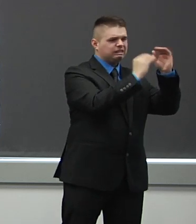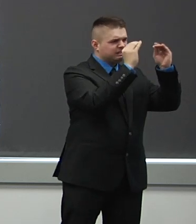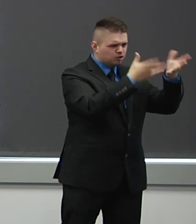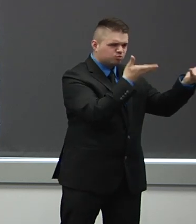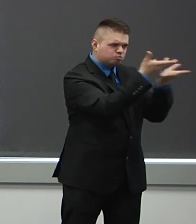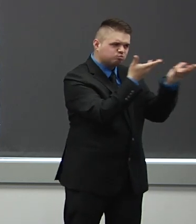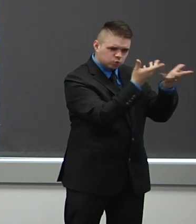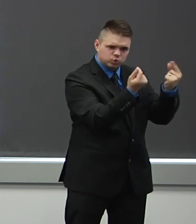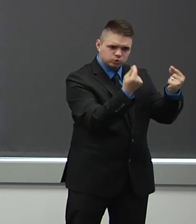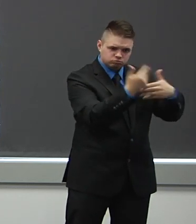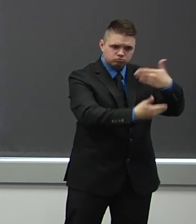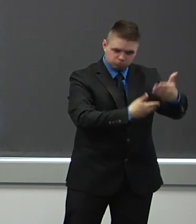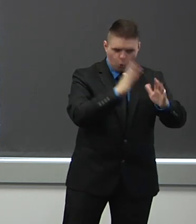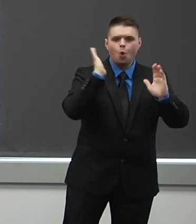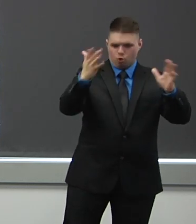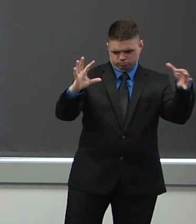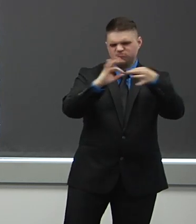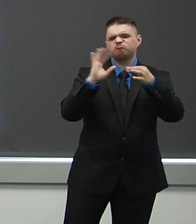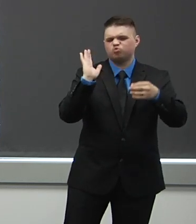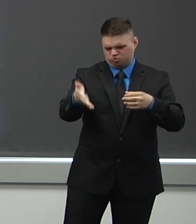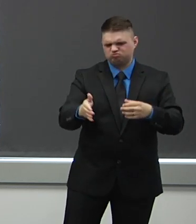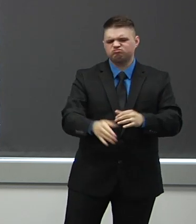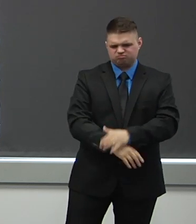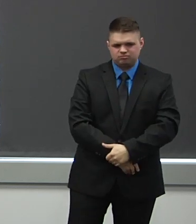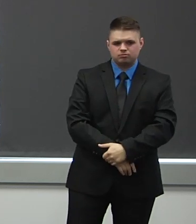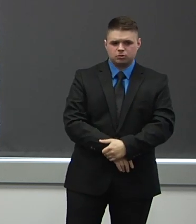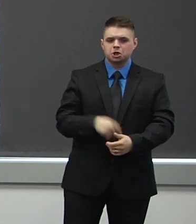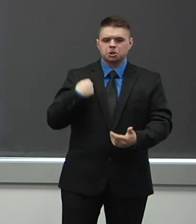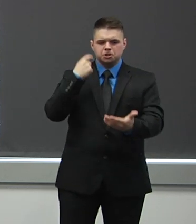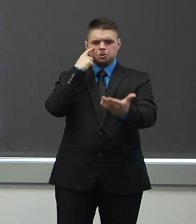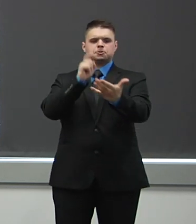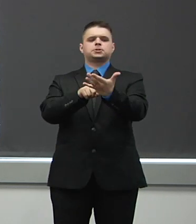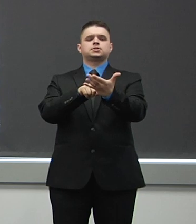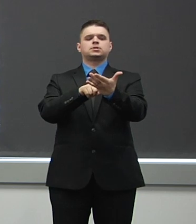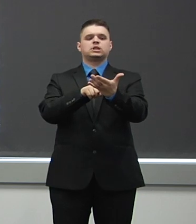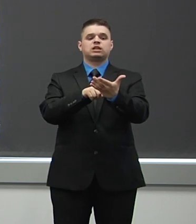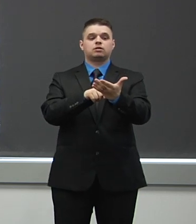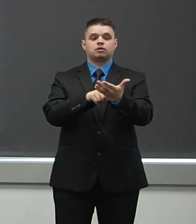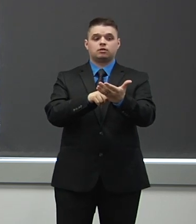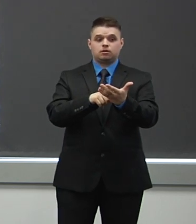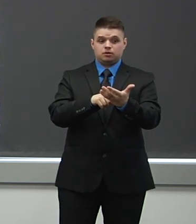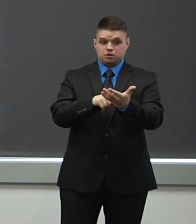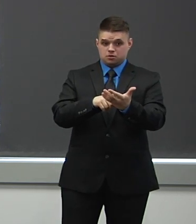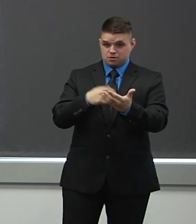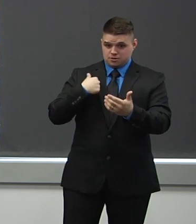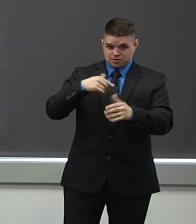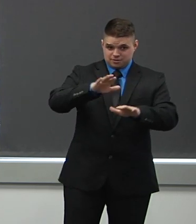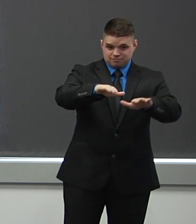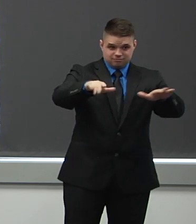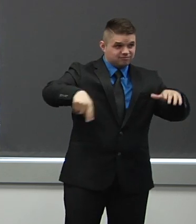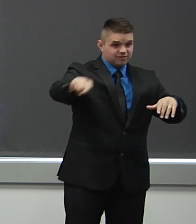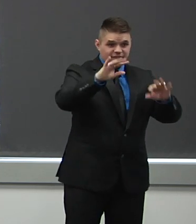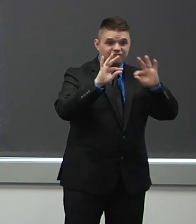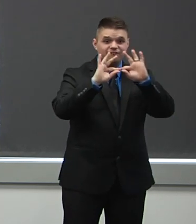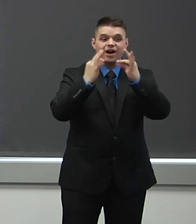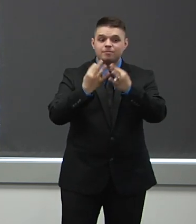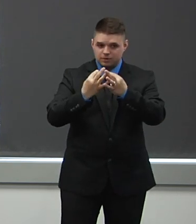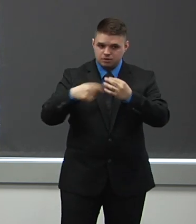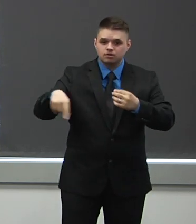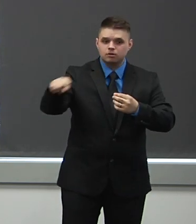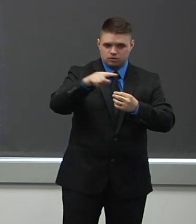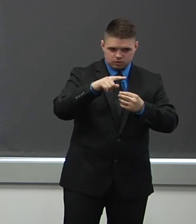want to recognize too that this model asks an awful lot of our families and caretakers of